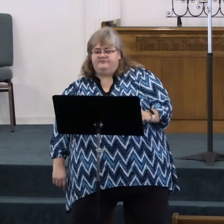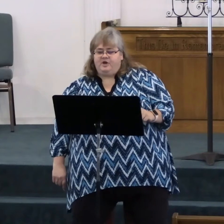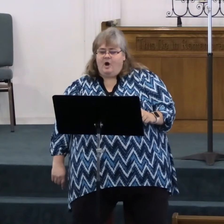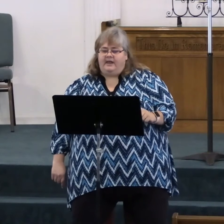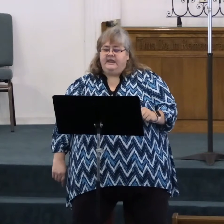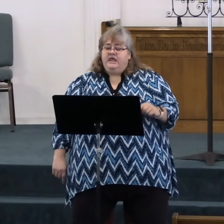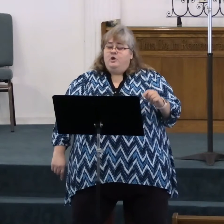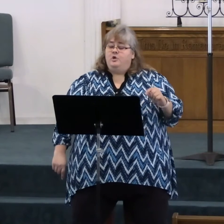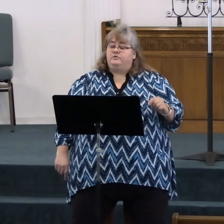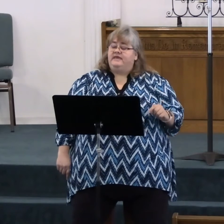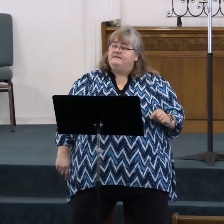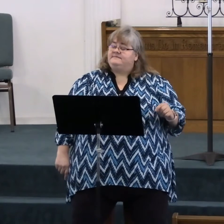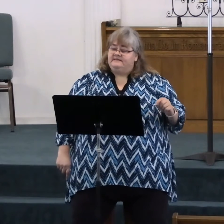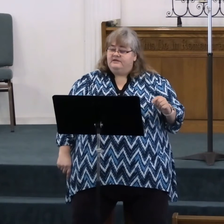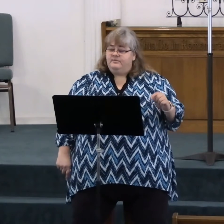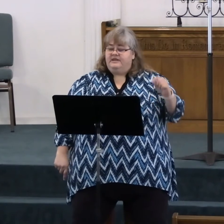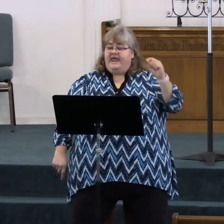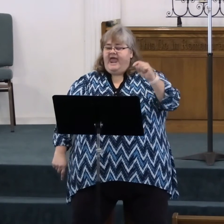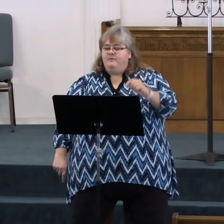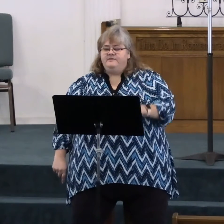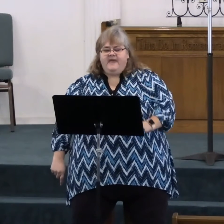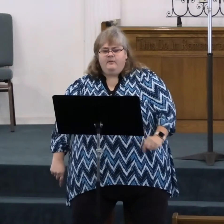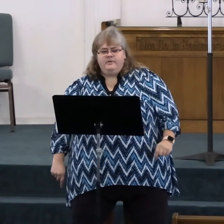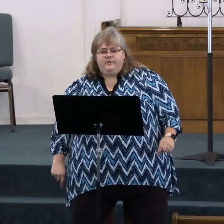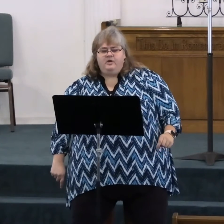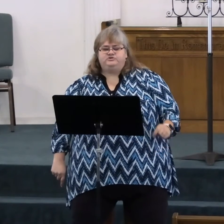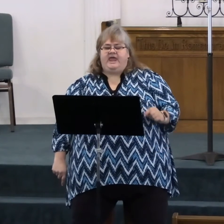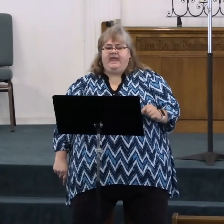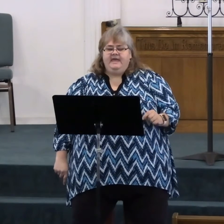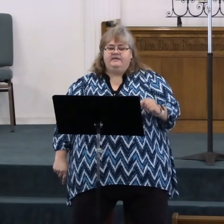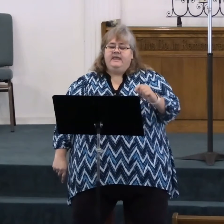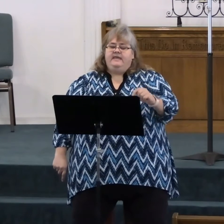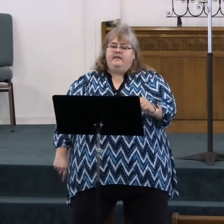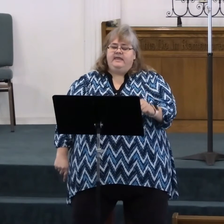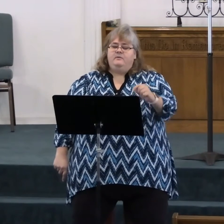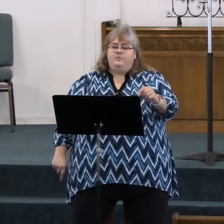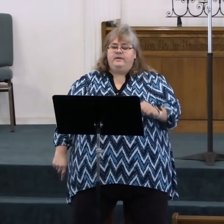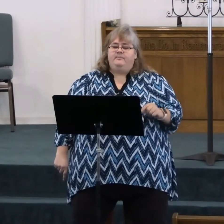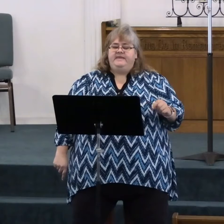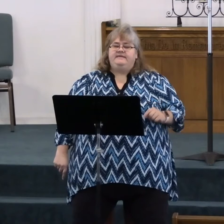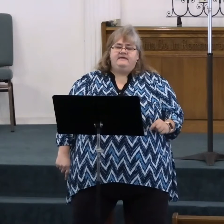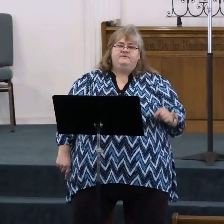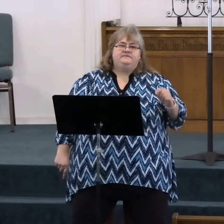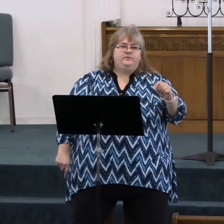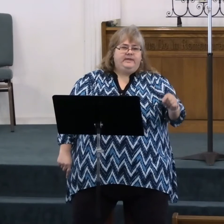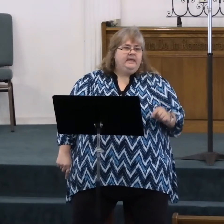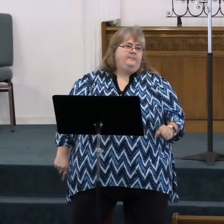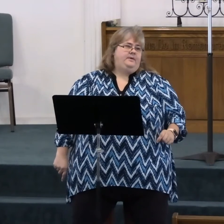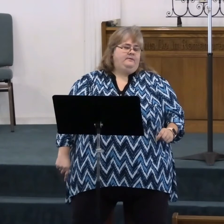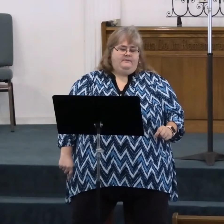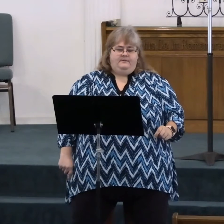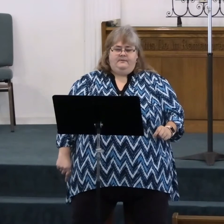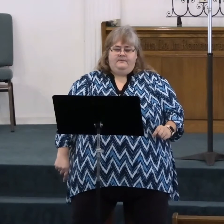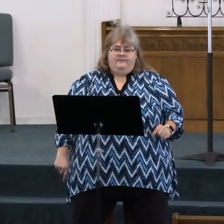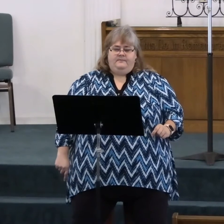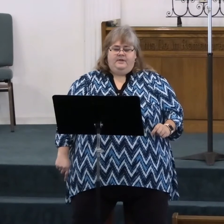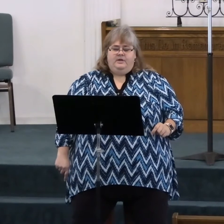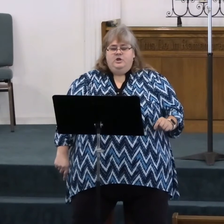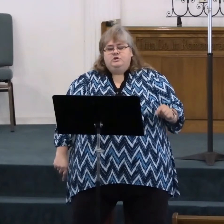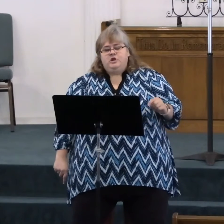of God, who gives it liberally and without reproach, and it will be given to him.